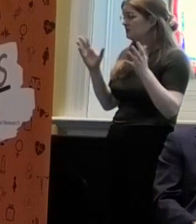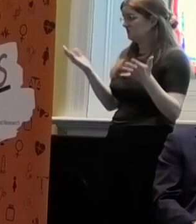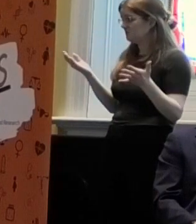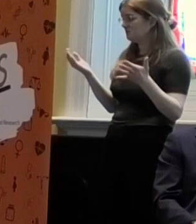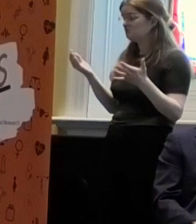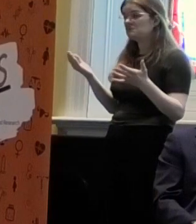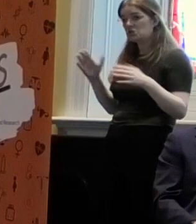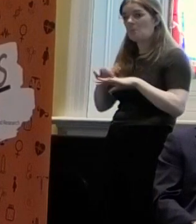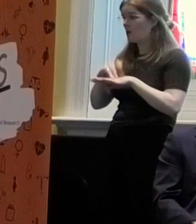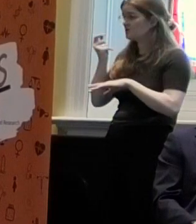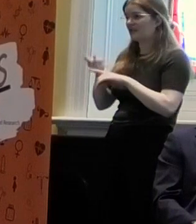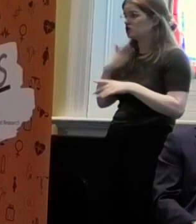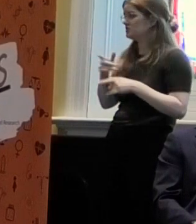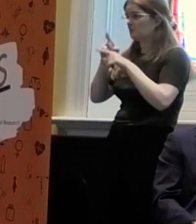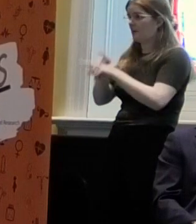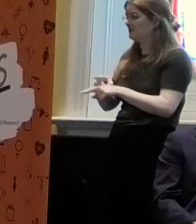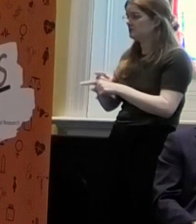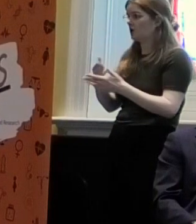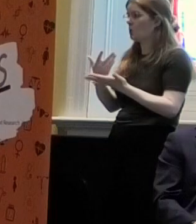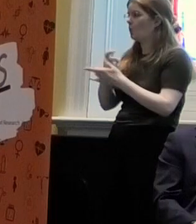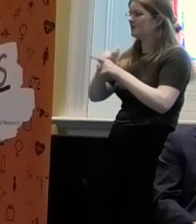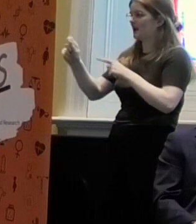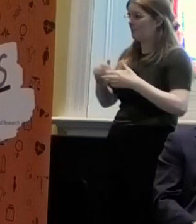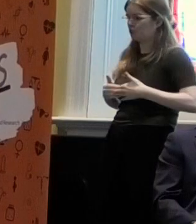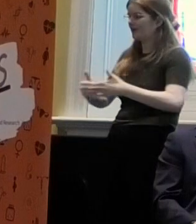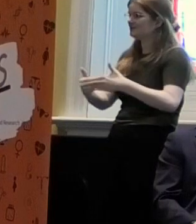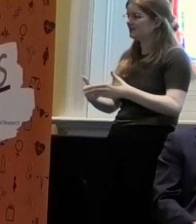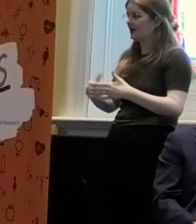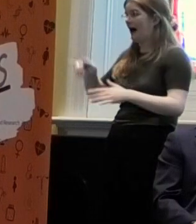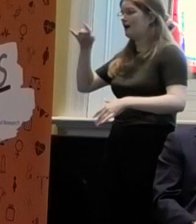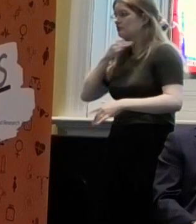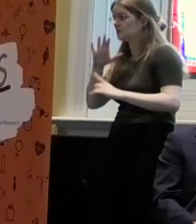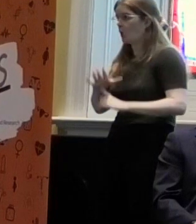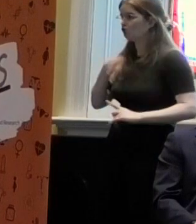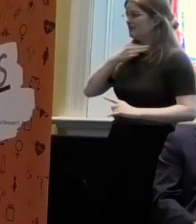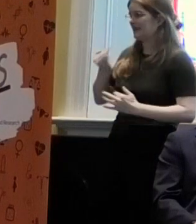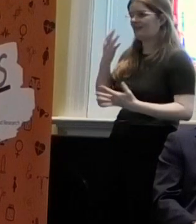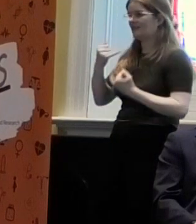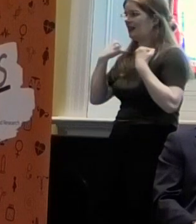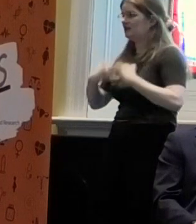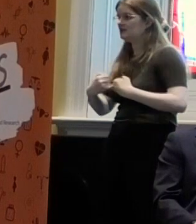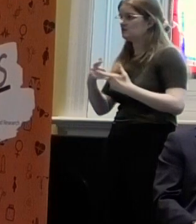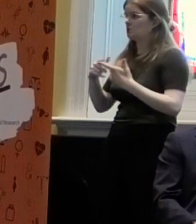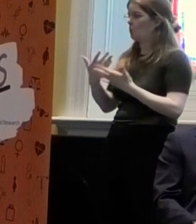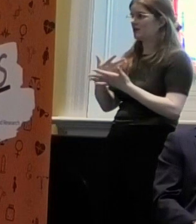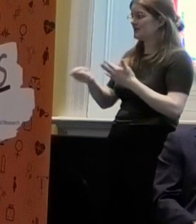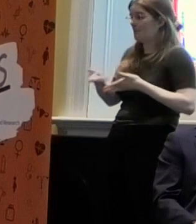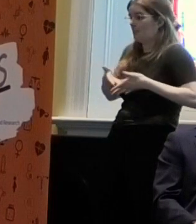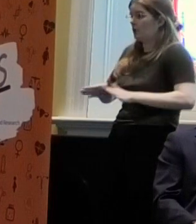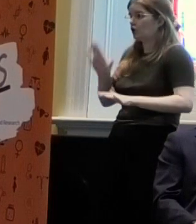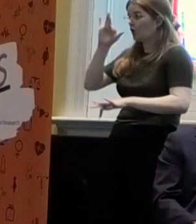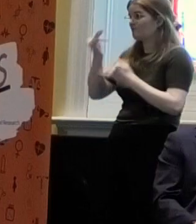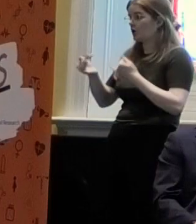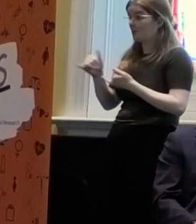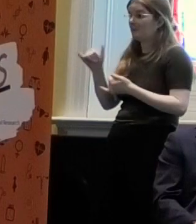can access, and a lot of that can depend on the type of pregnancy, sometimes the type of birth that